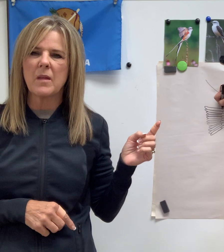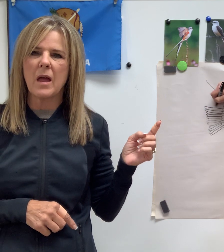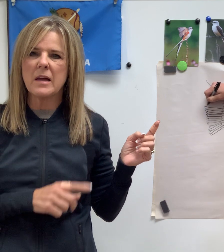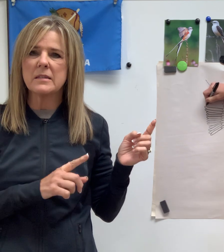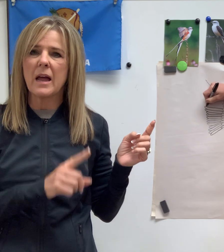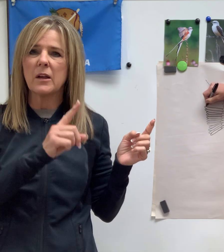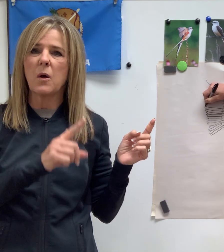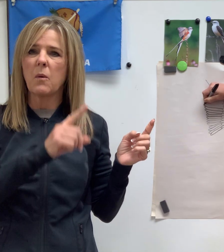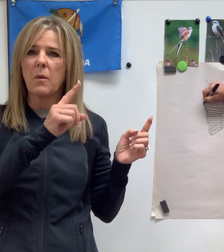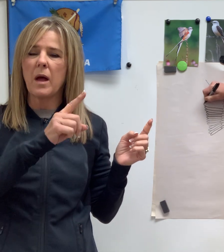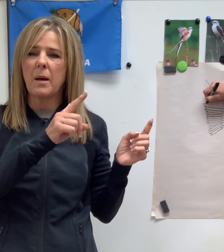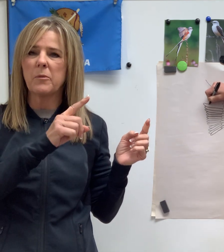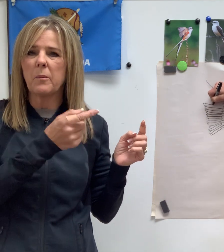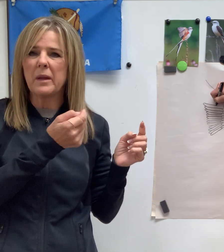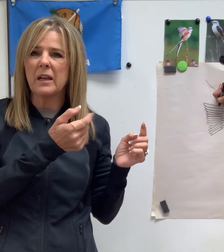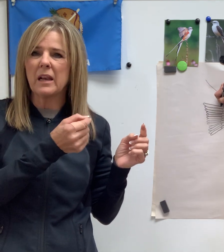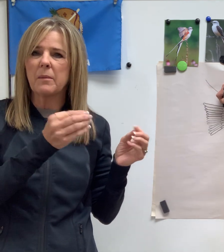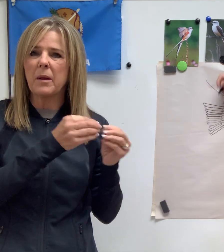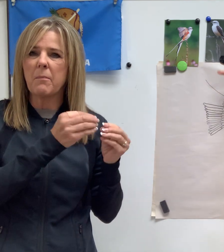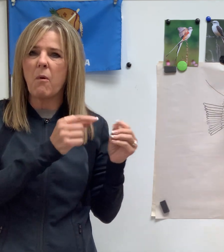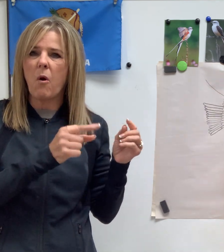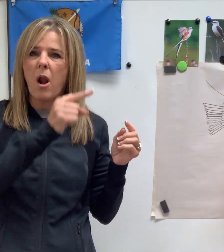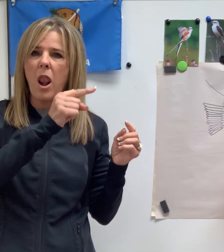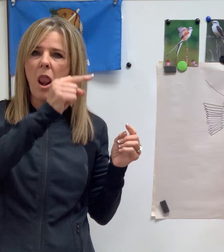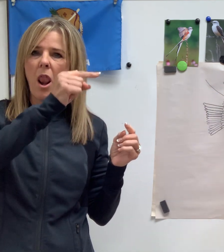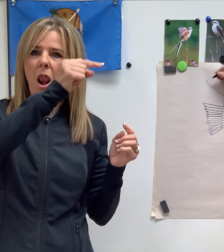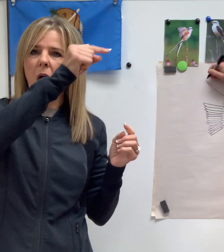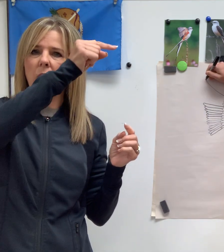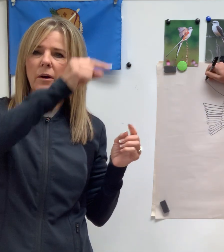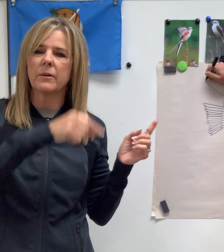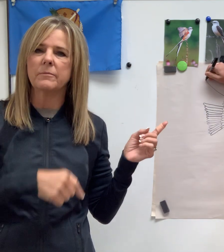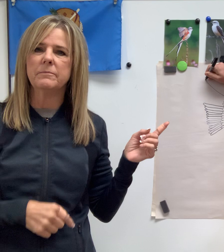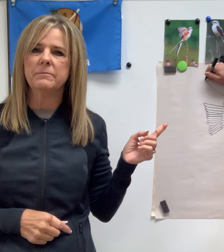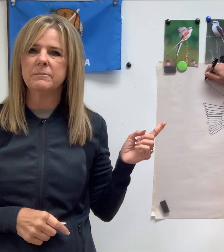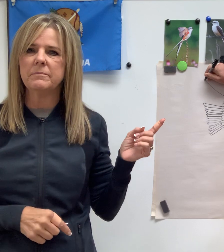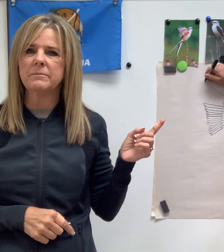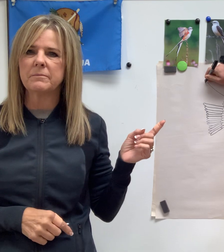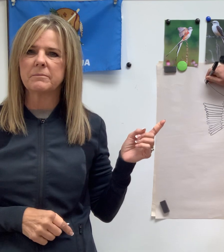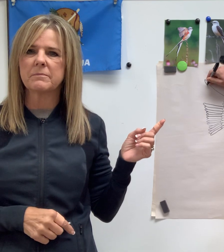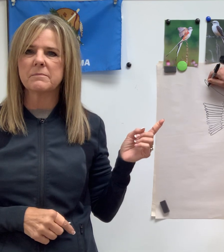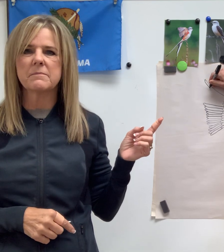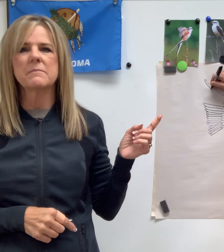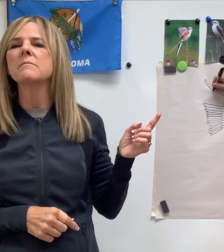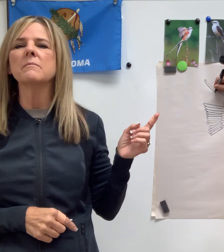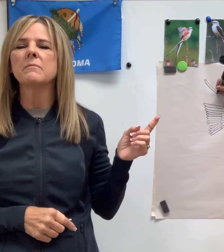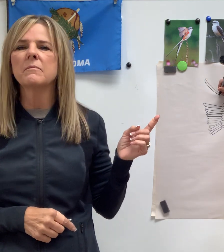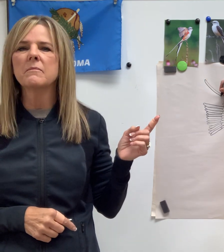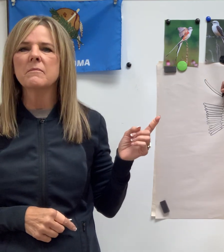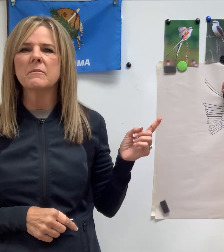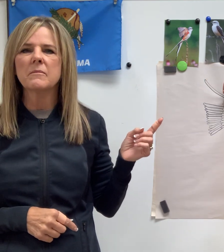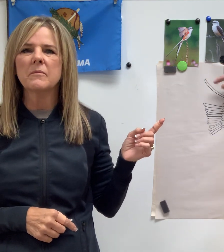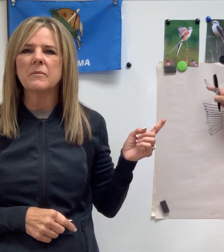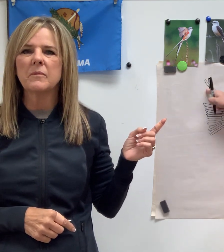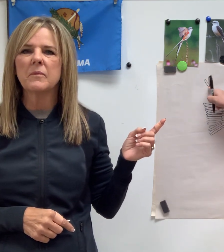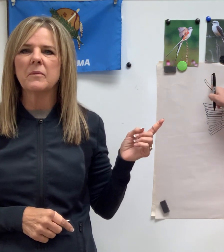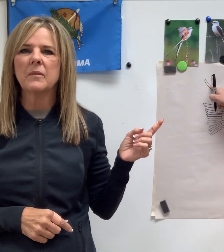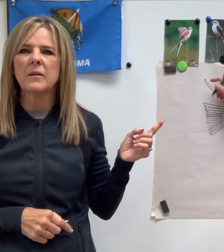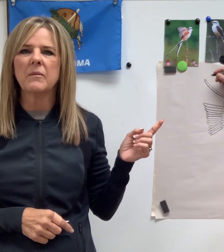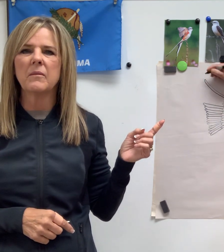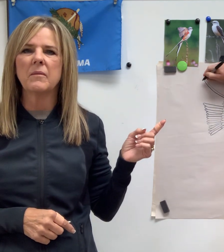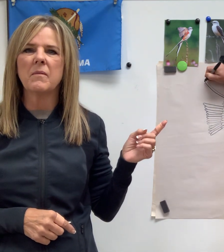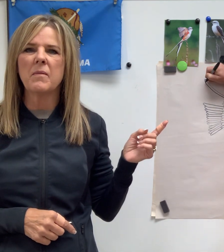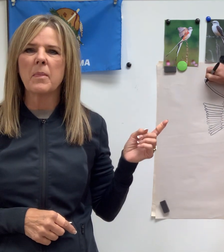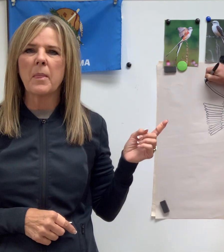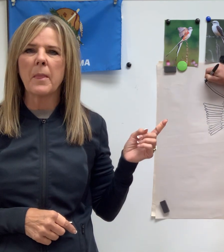See how I'm going to start to make them a little bit longer? If you want to, I even sometimes jump around just to make sure I'm on the right track. I might even jump